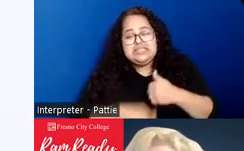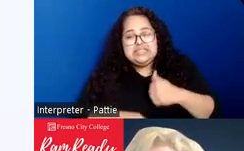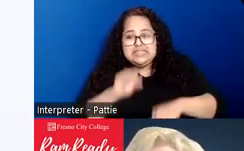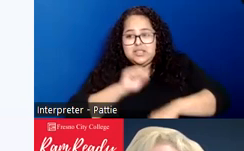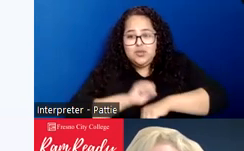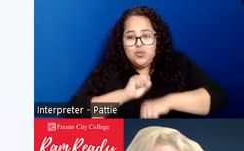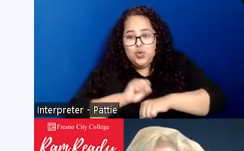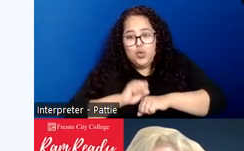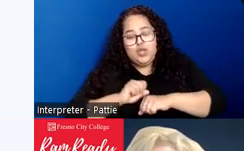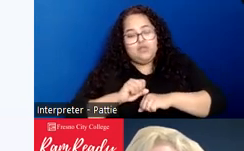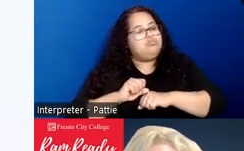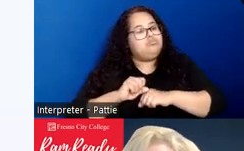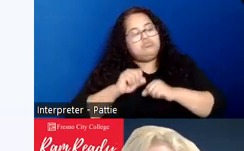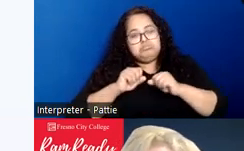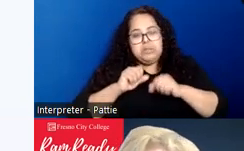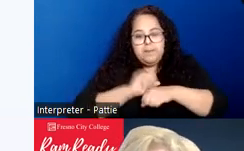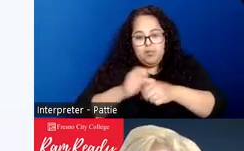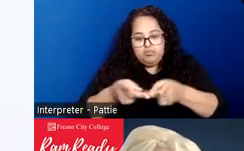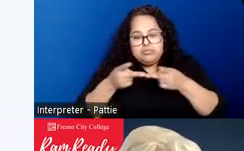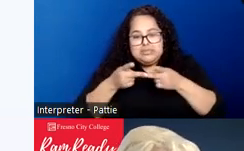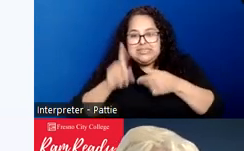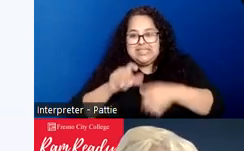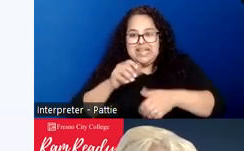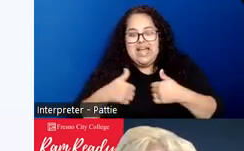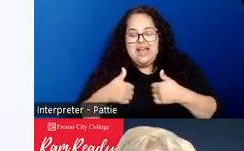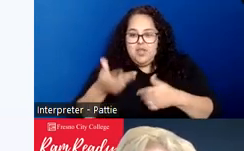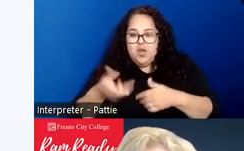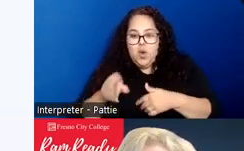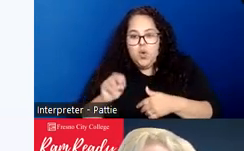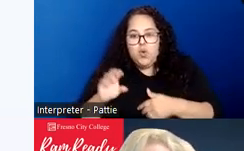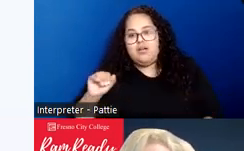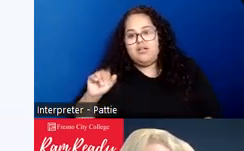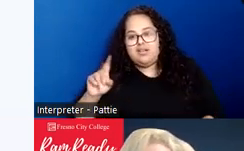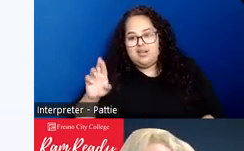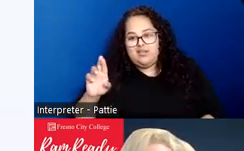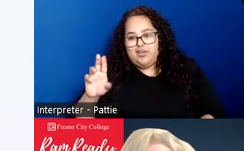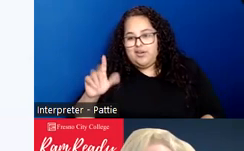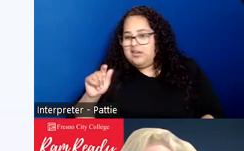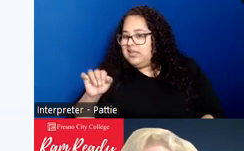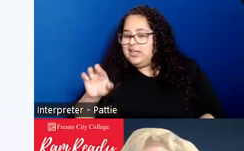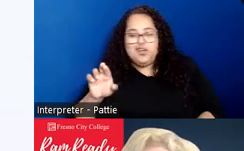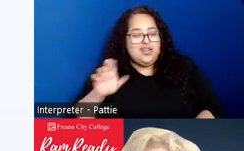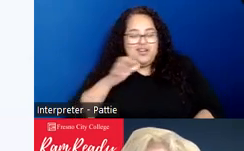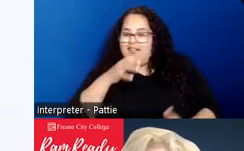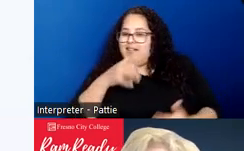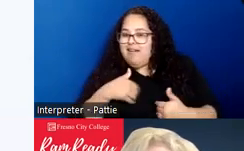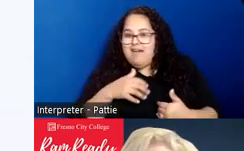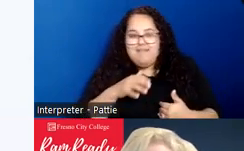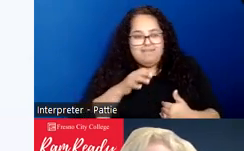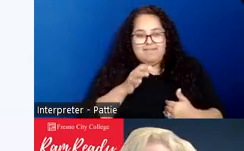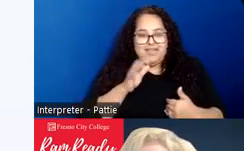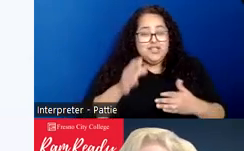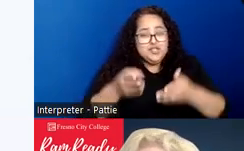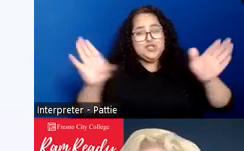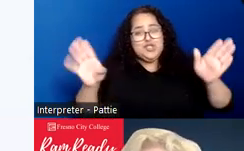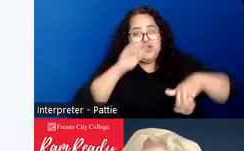own unique cover letter. There's just not a general cover letter you need that should go out, but you need to make it personalized to the company. You